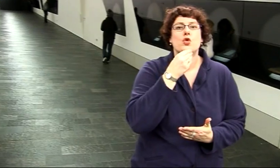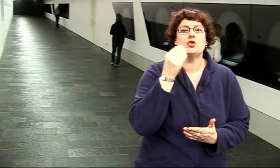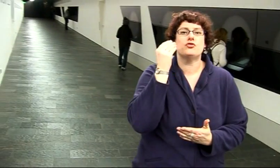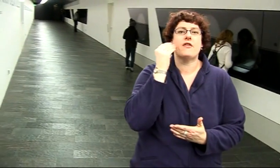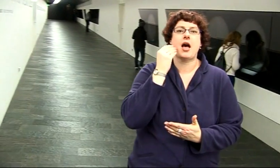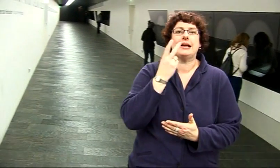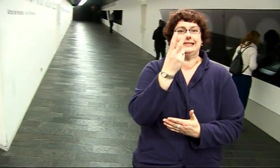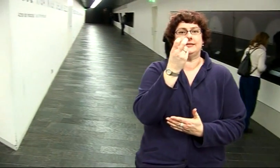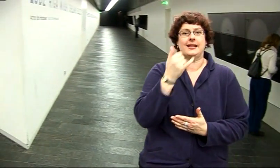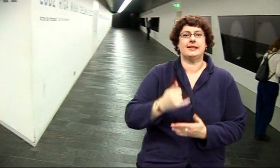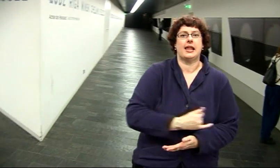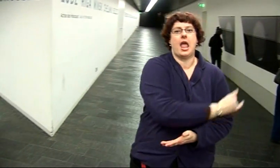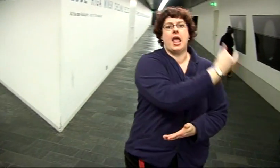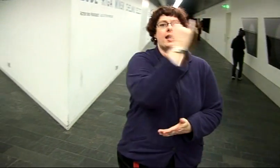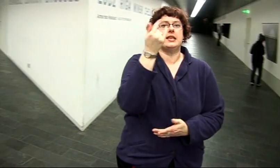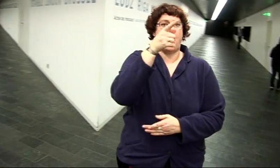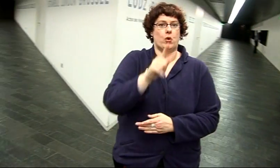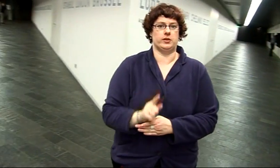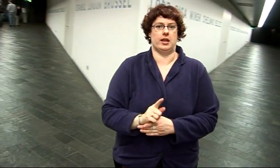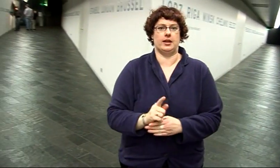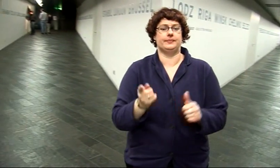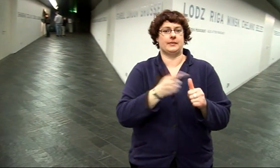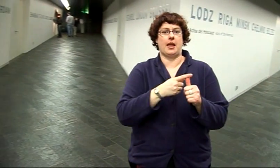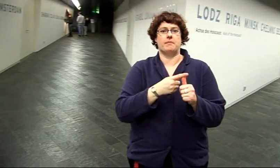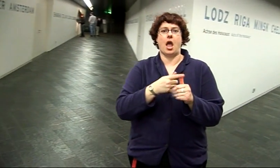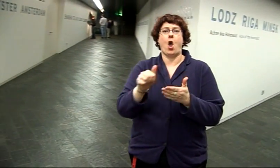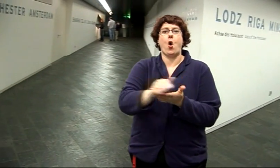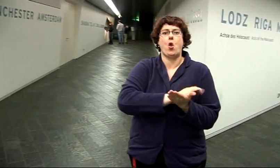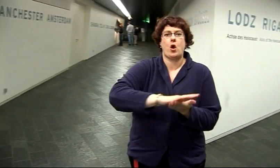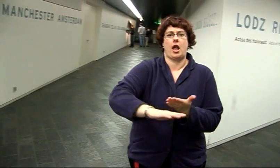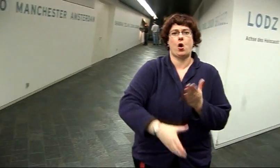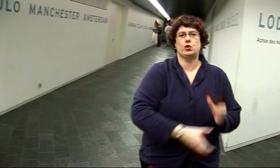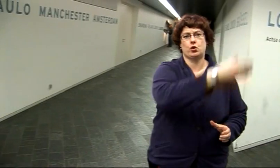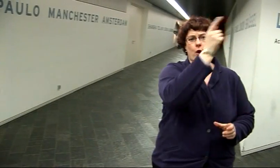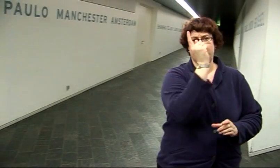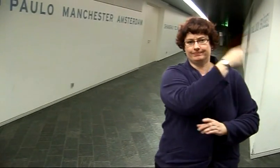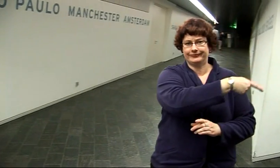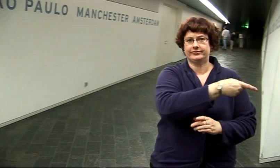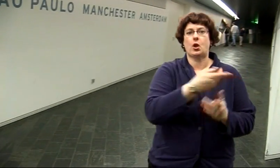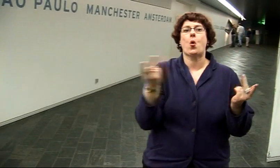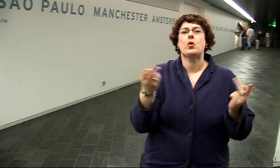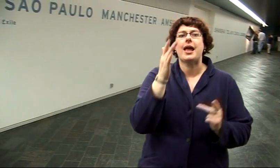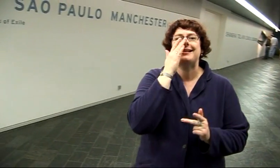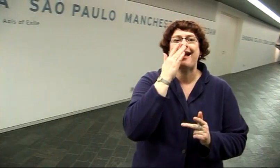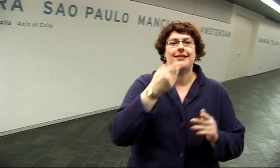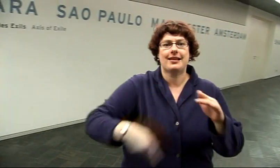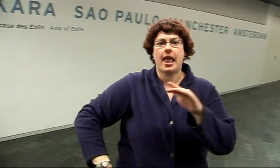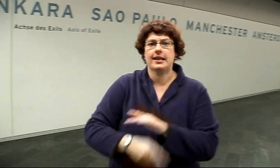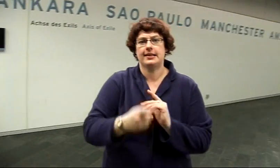century. They lead us to the so-called Holocaust Tower, into the Garden of Exile, and up a long